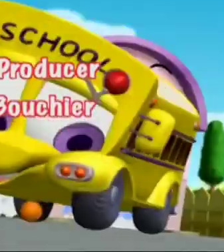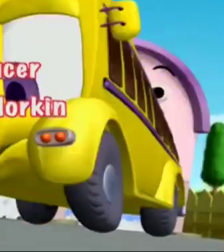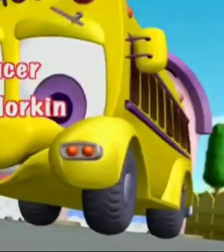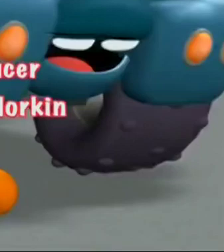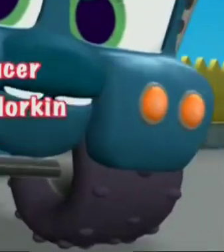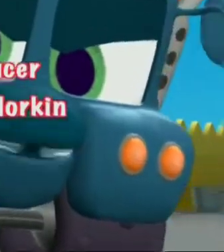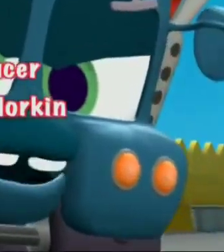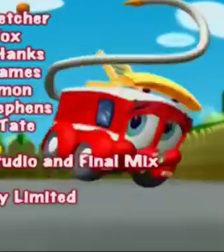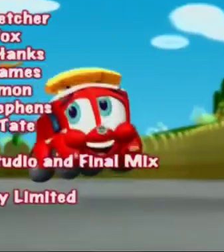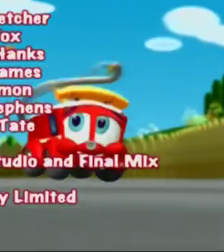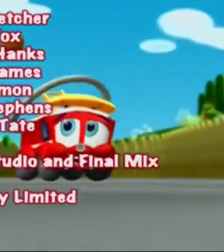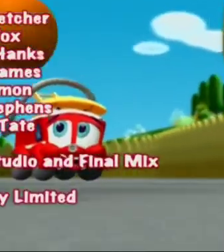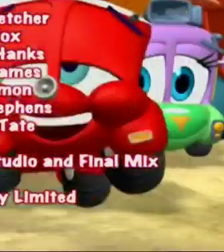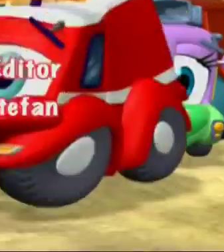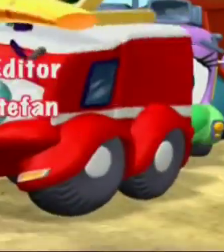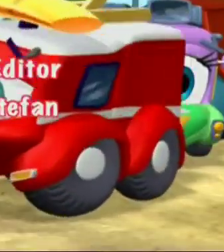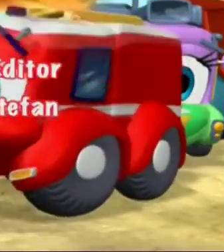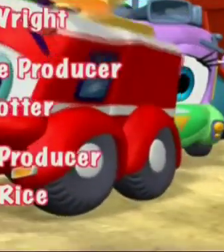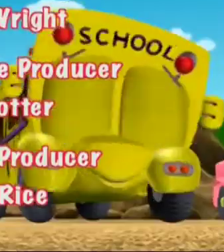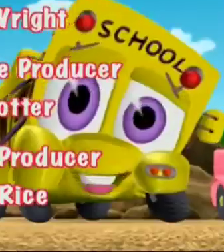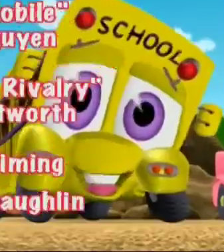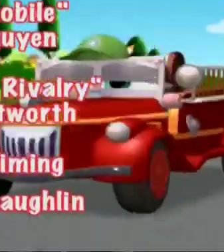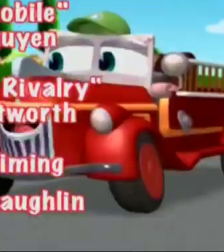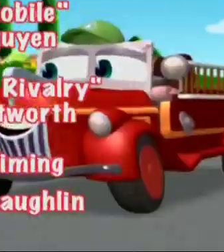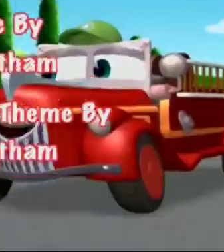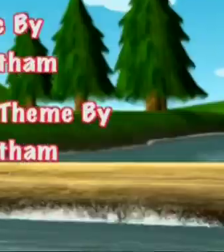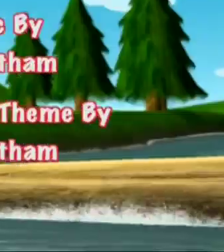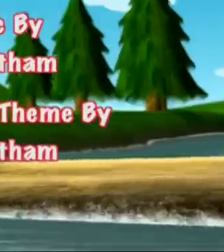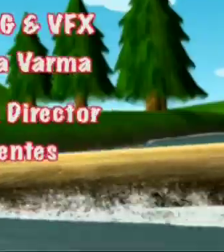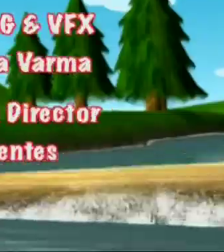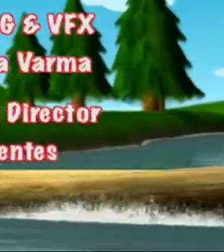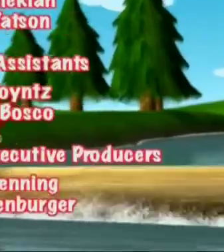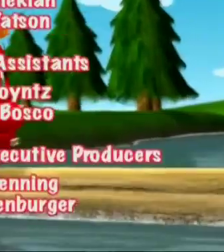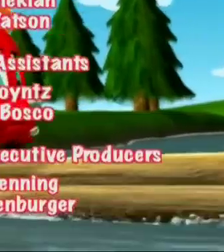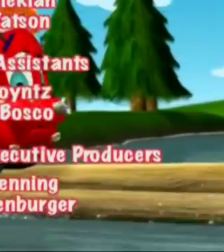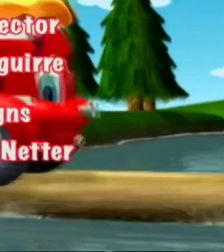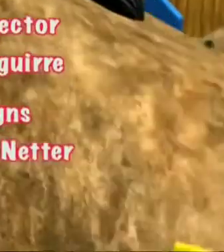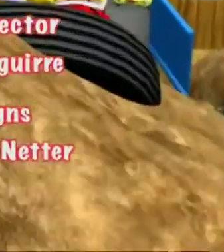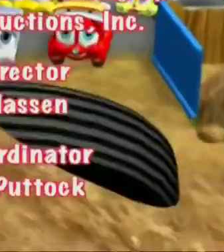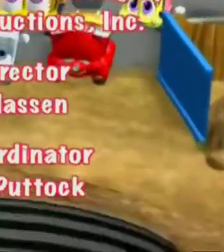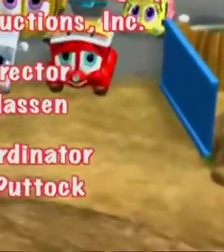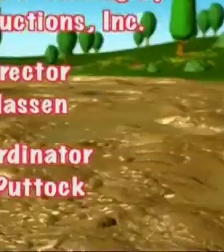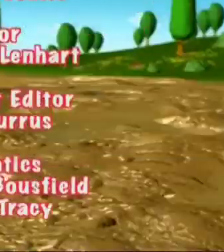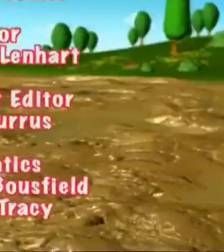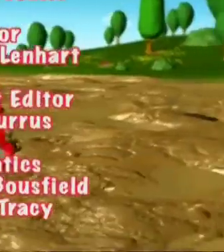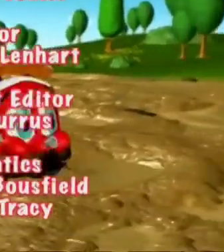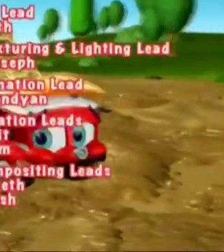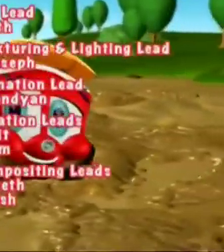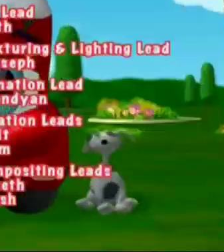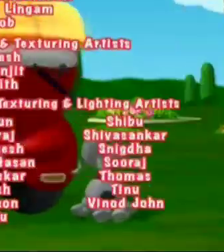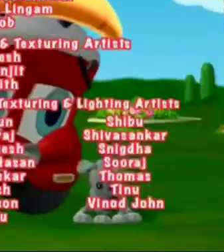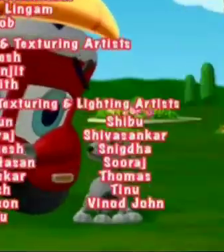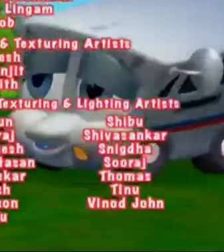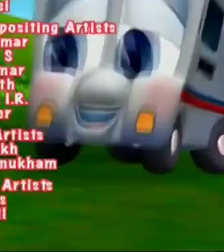Fire engines rolling into town. Hey, hey, Finley, you're the fire engine of the